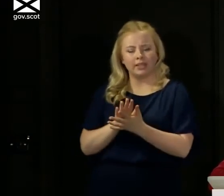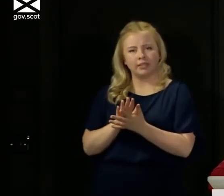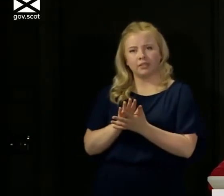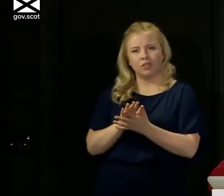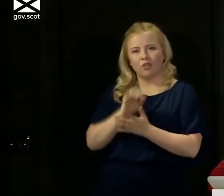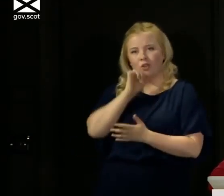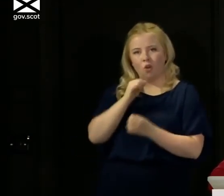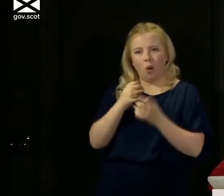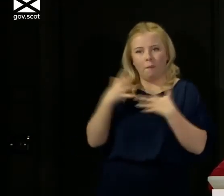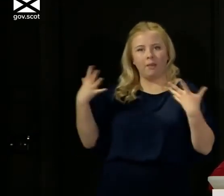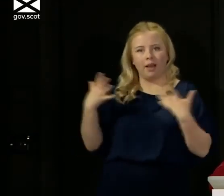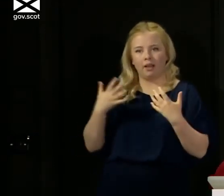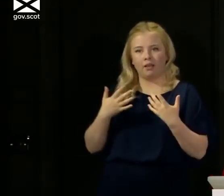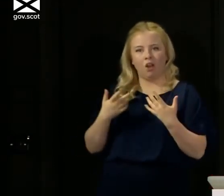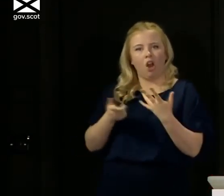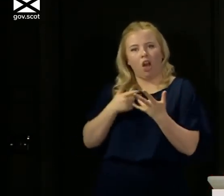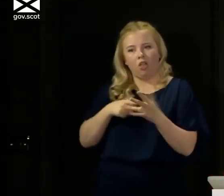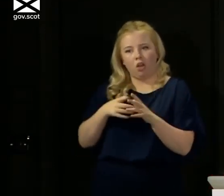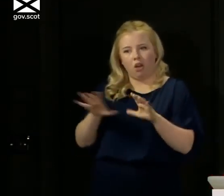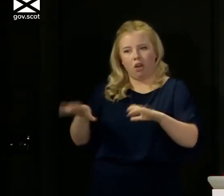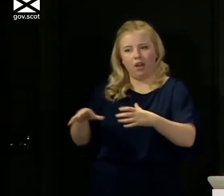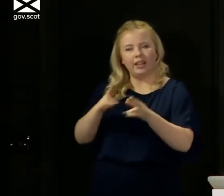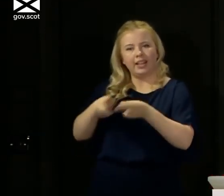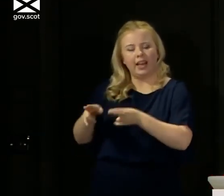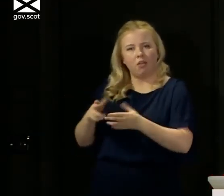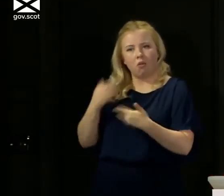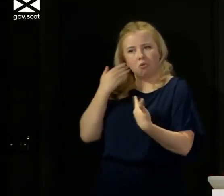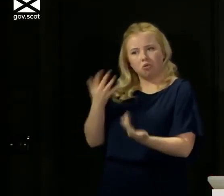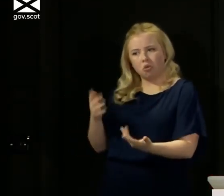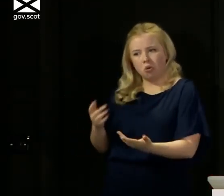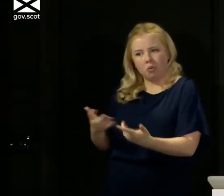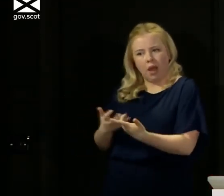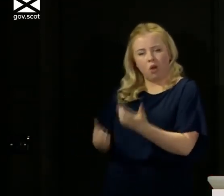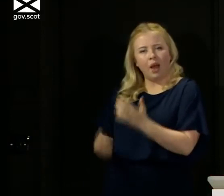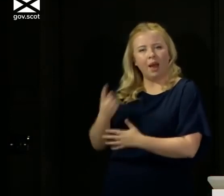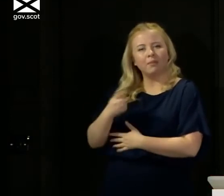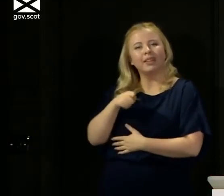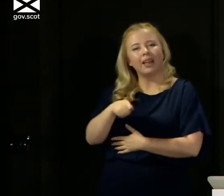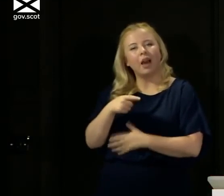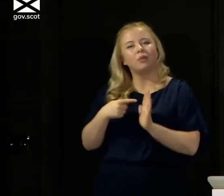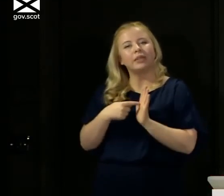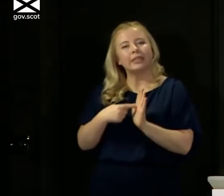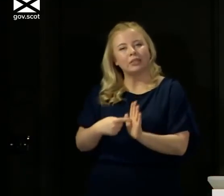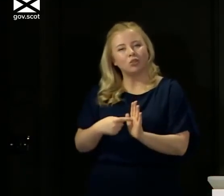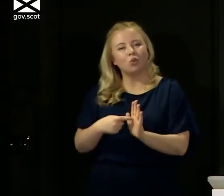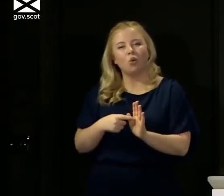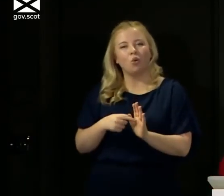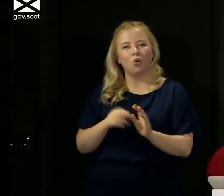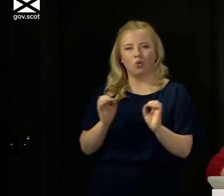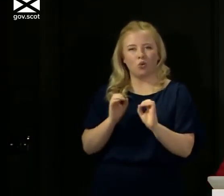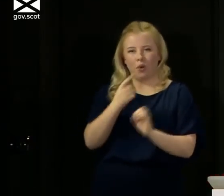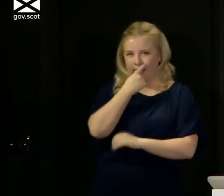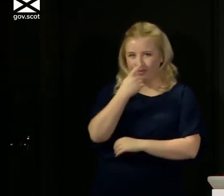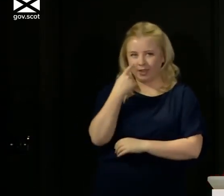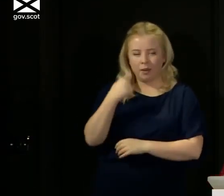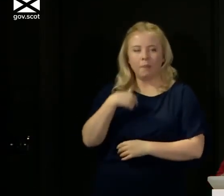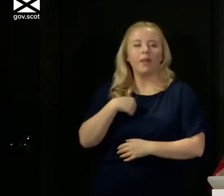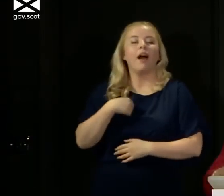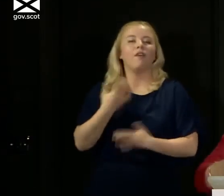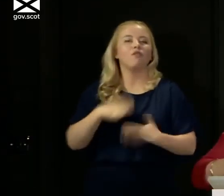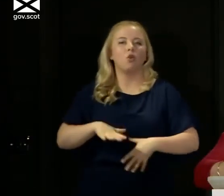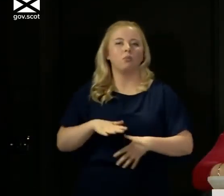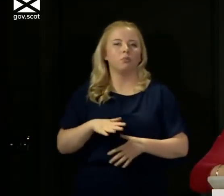death phenomenon going on then. So that would suggest that that there perhaps isn't that issue to look at in detail, but that's, you know, coming from